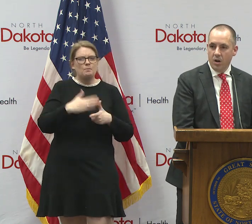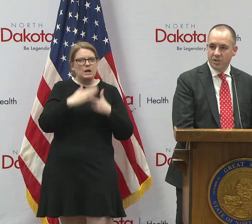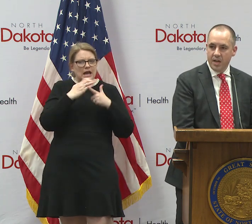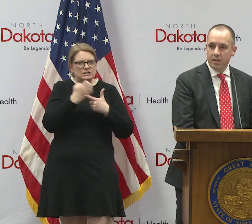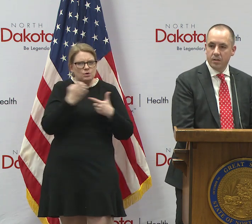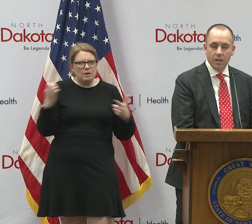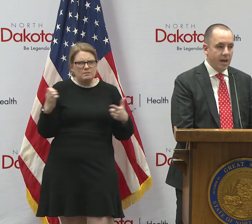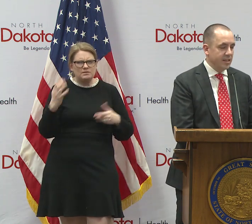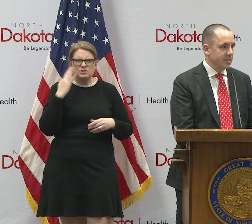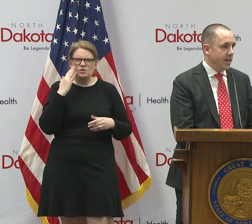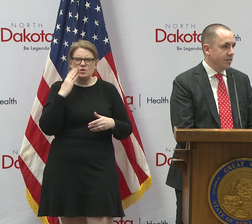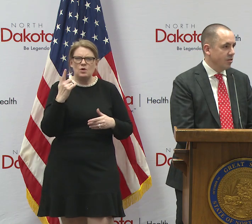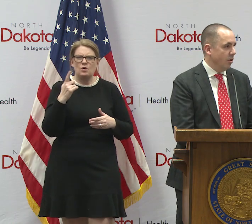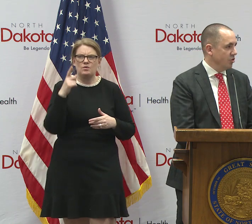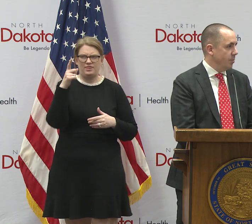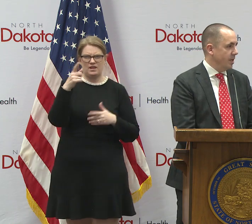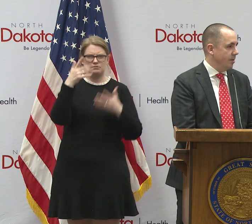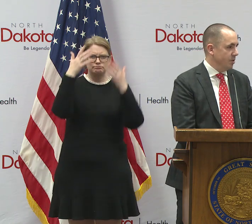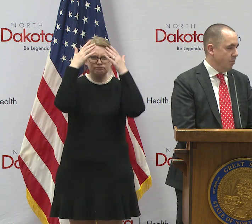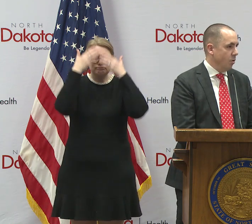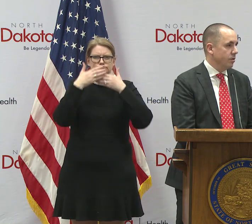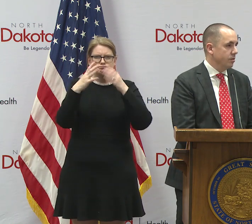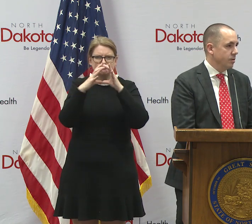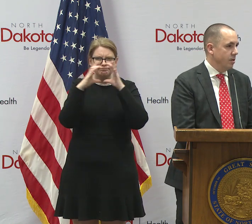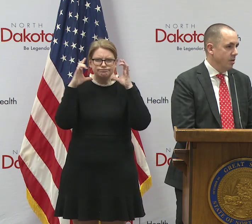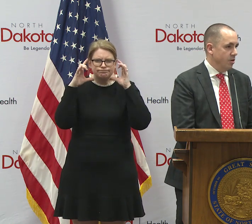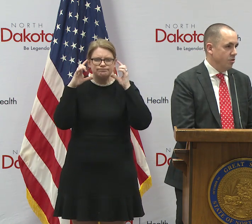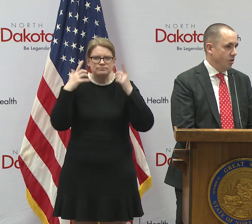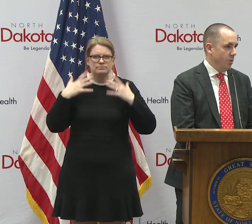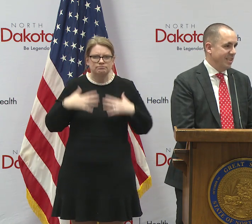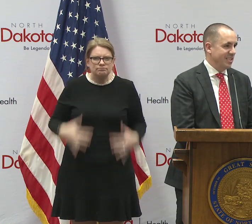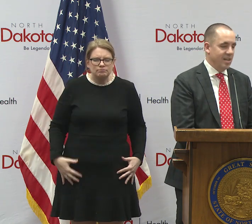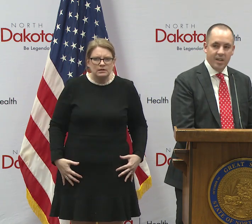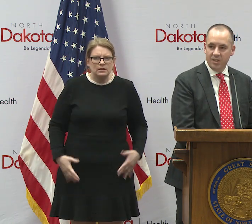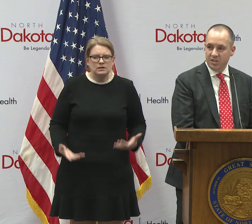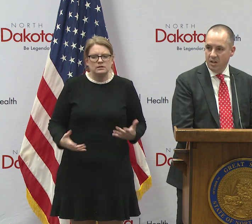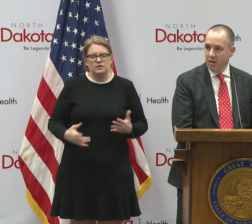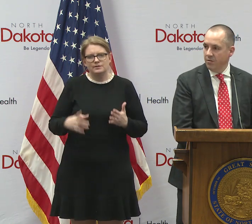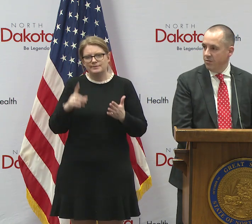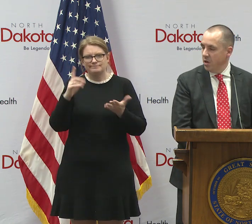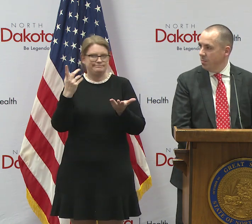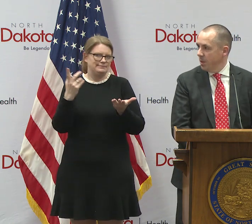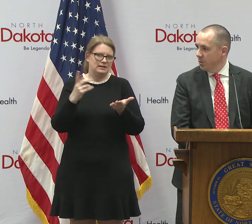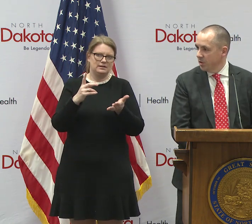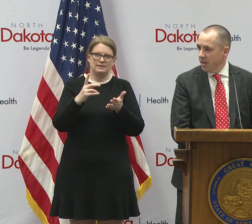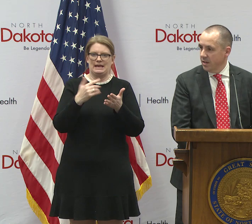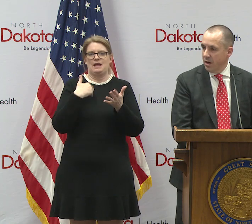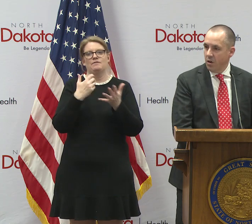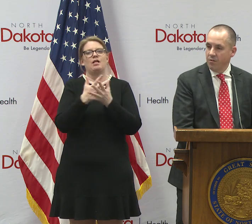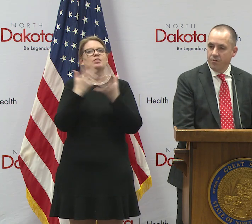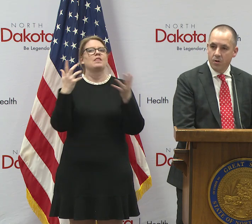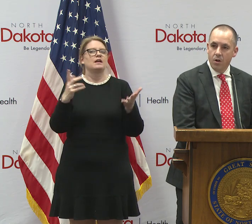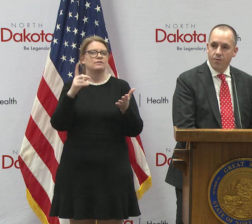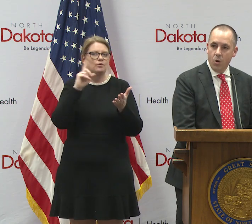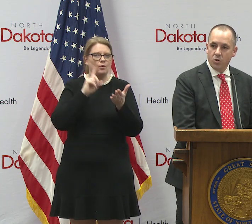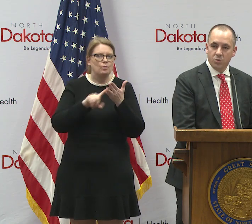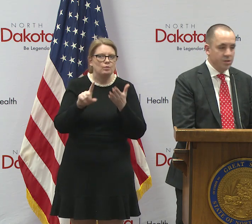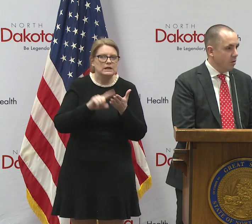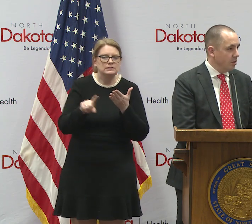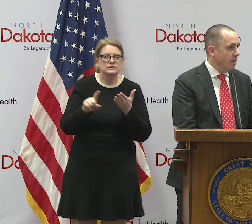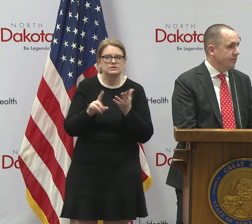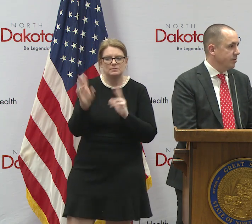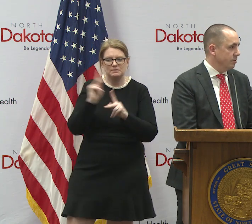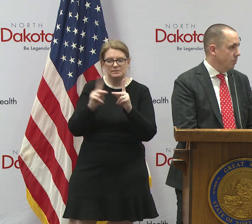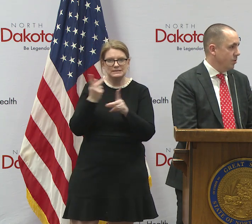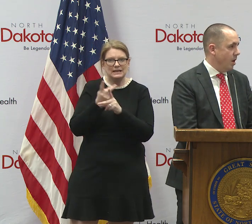everybody wears at line of sight also becomes important. You can read studies of people taking care of folks